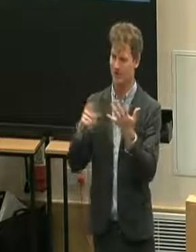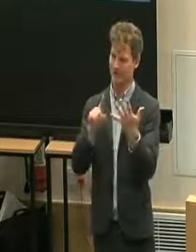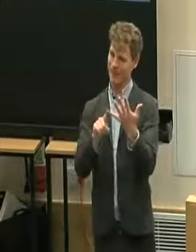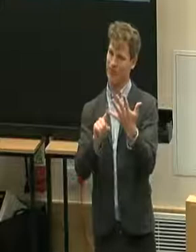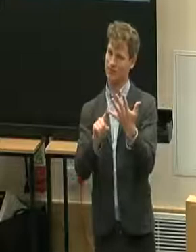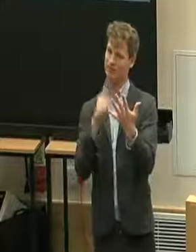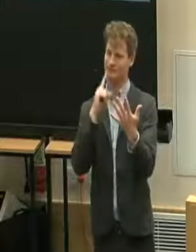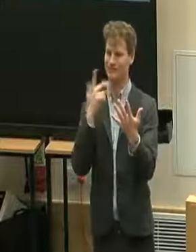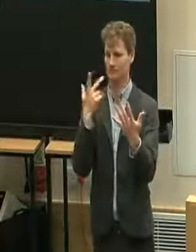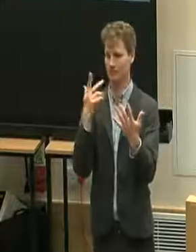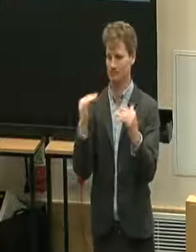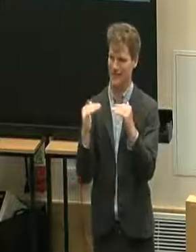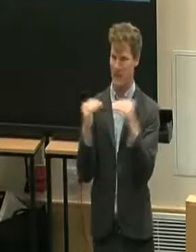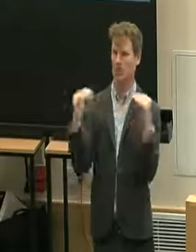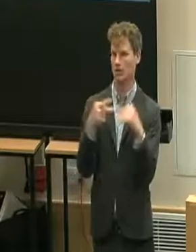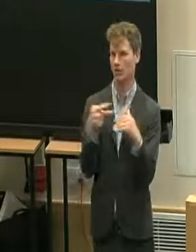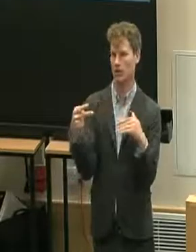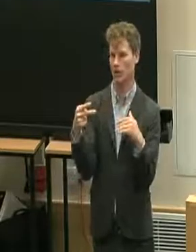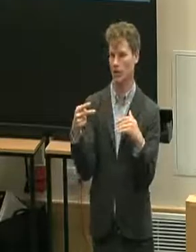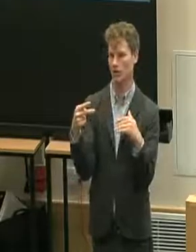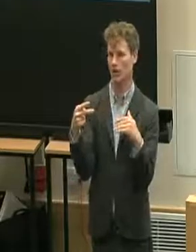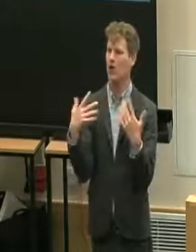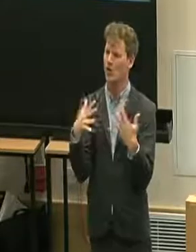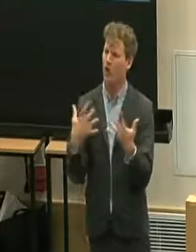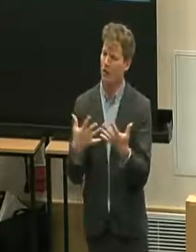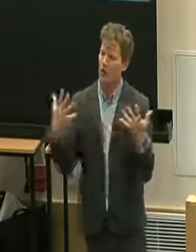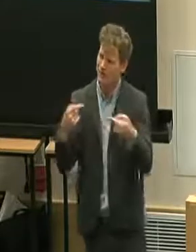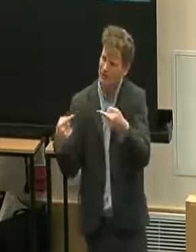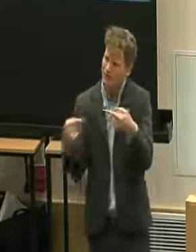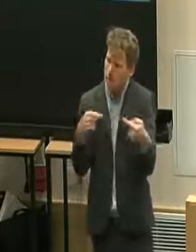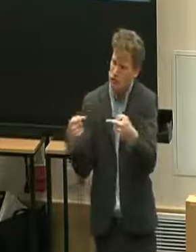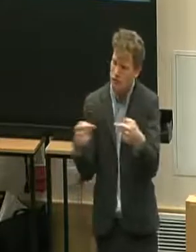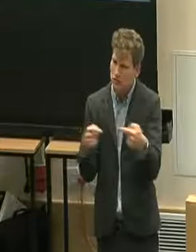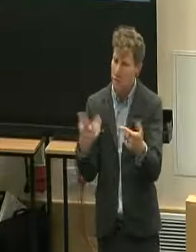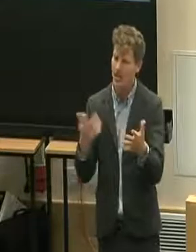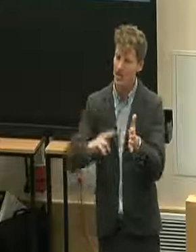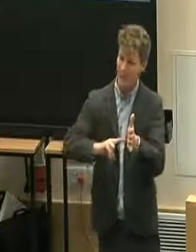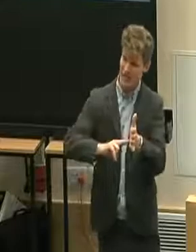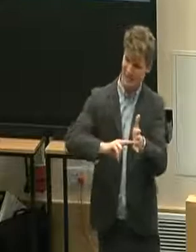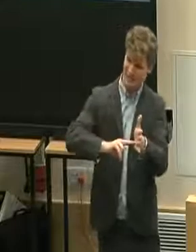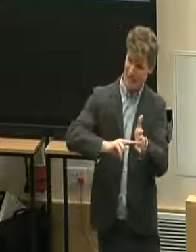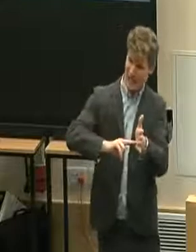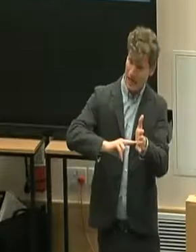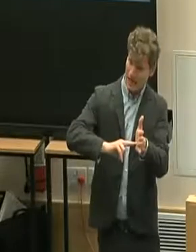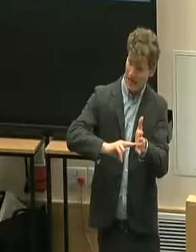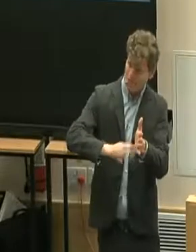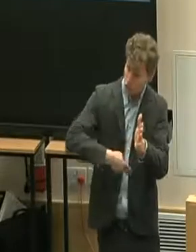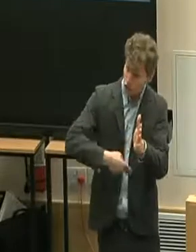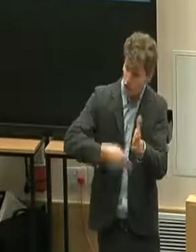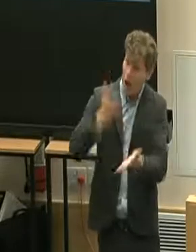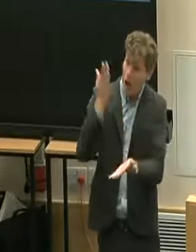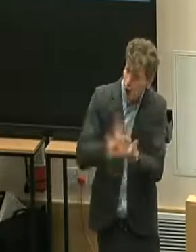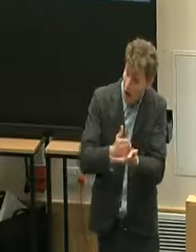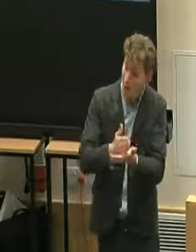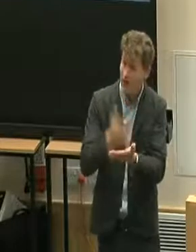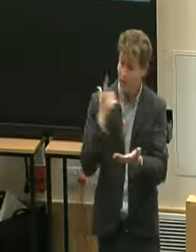kind of tensions that are involved. The tensions are, is the convention a redistributive document? Does the